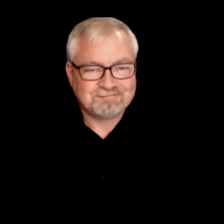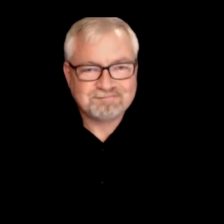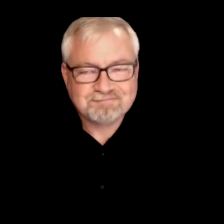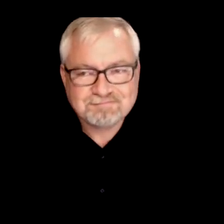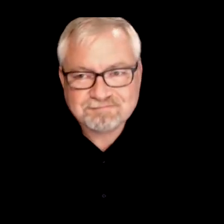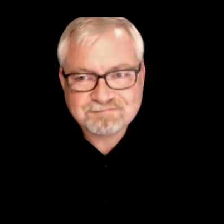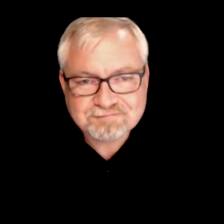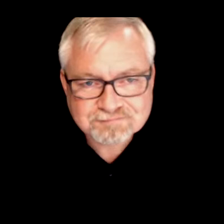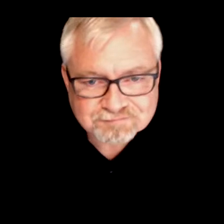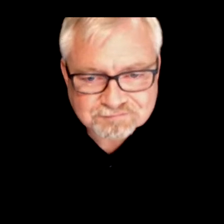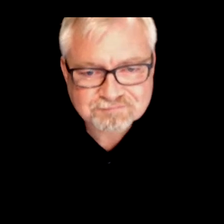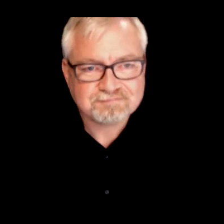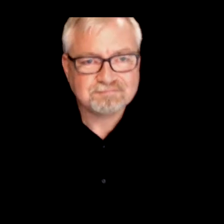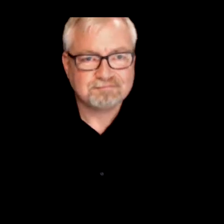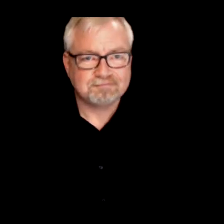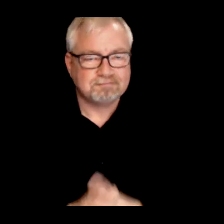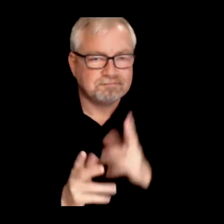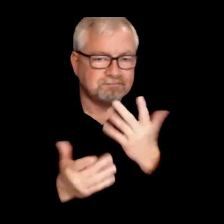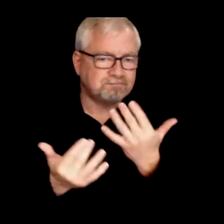Q&A roster.